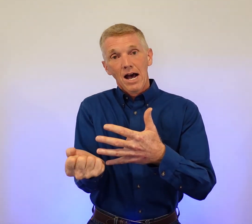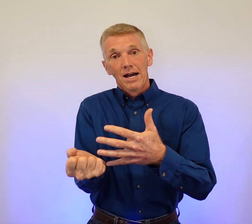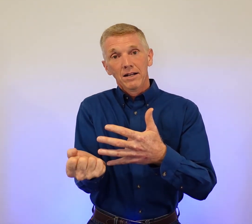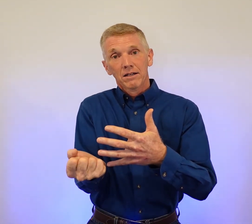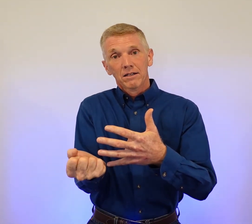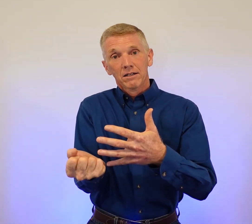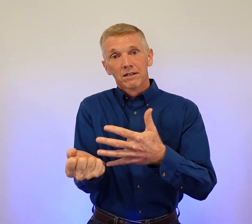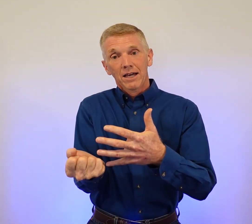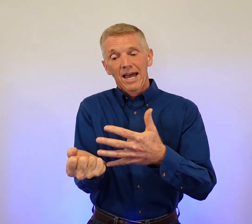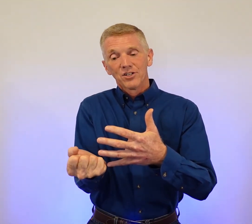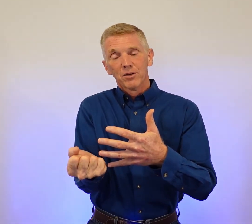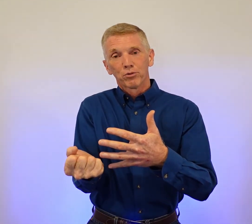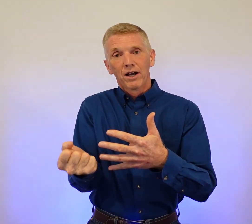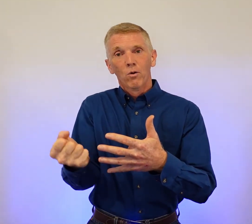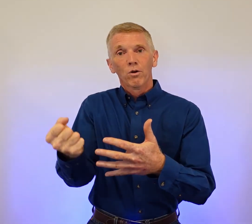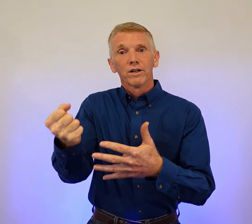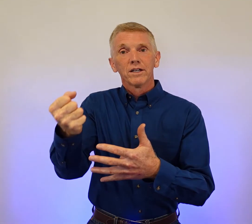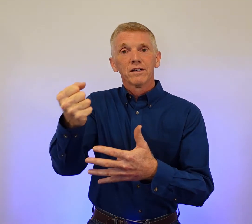God as the priority